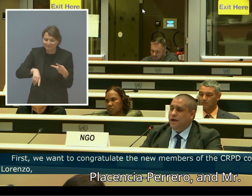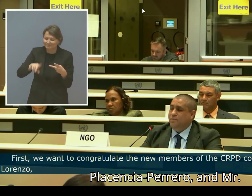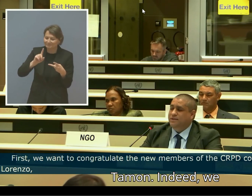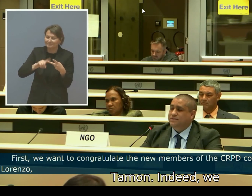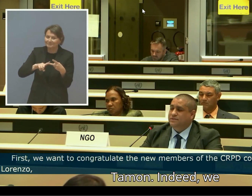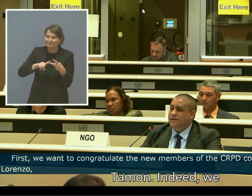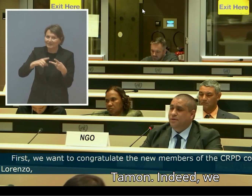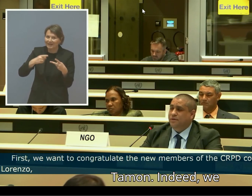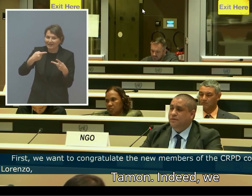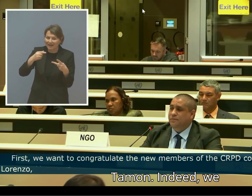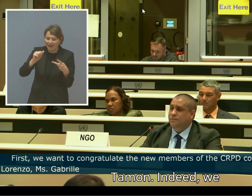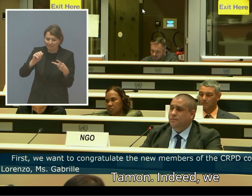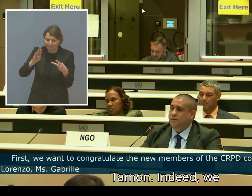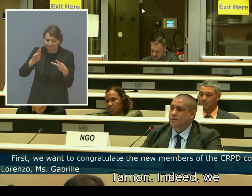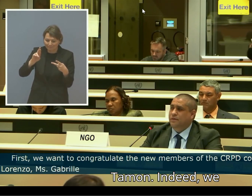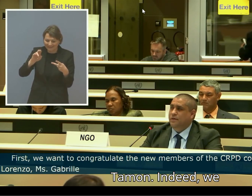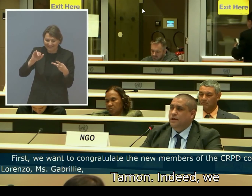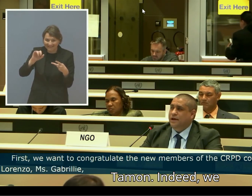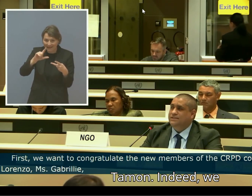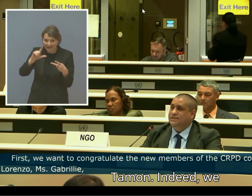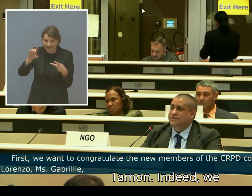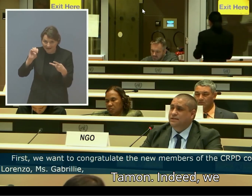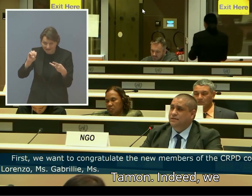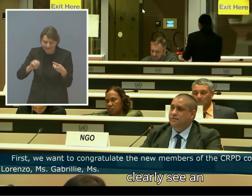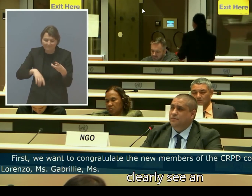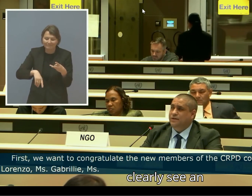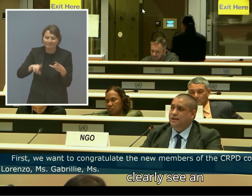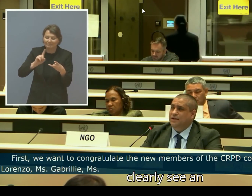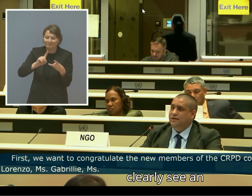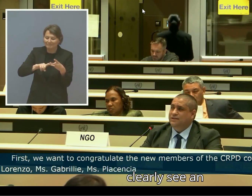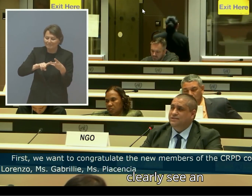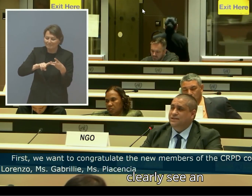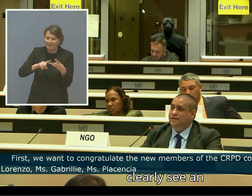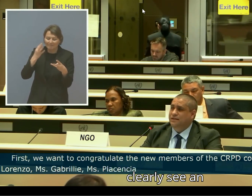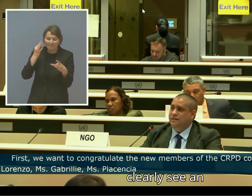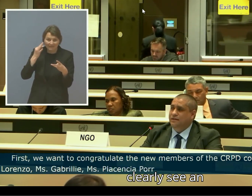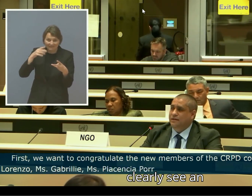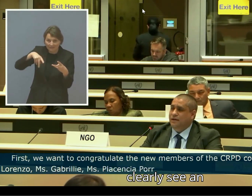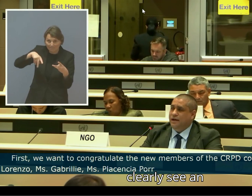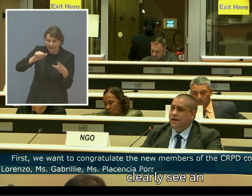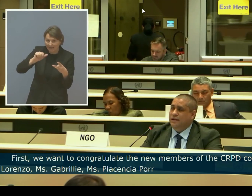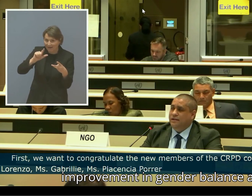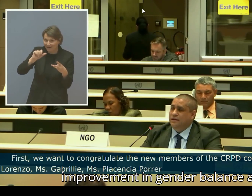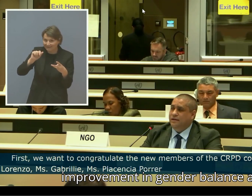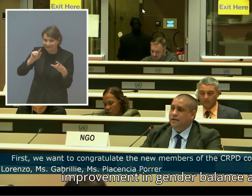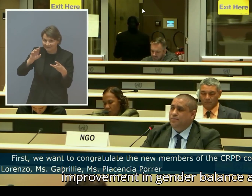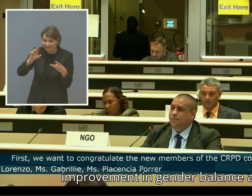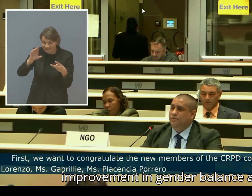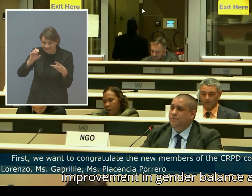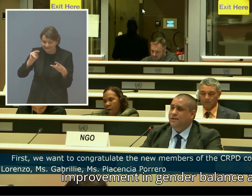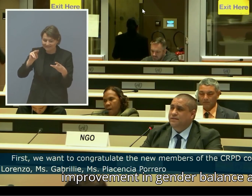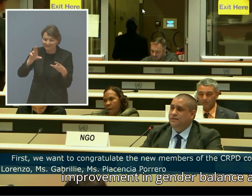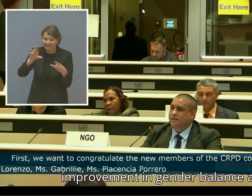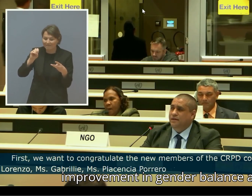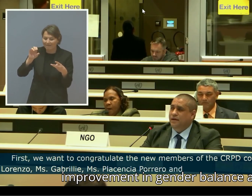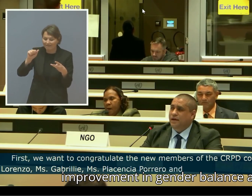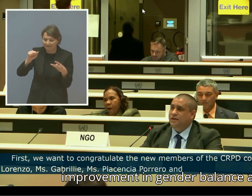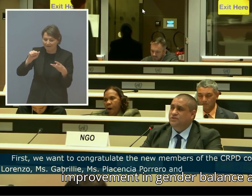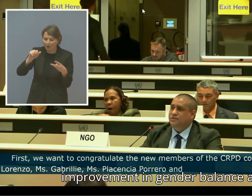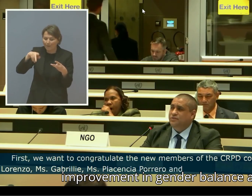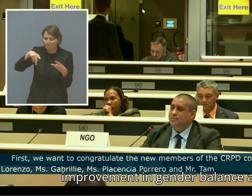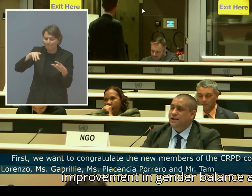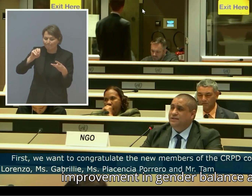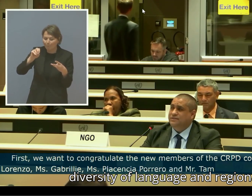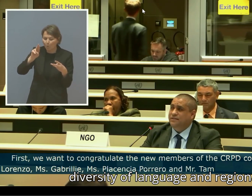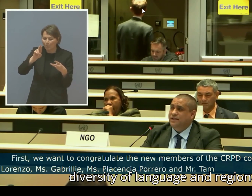and Mr. Tamon. Indeed, we clearly see an improvement in